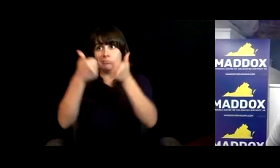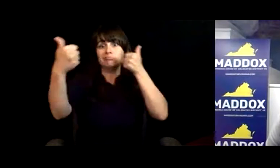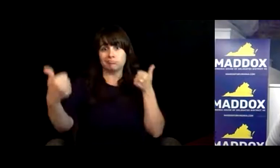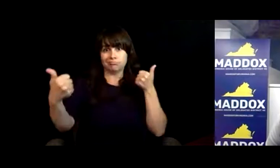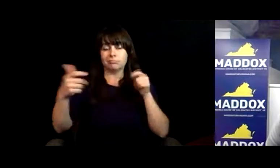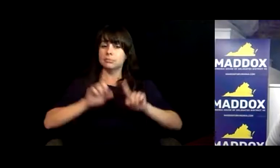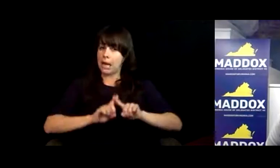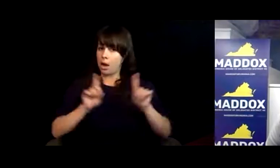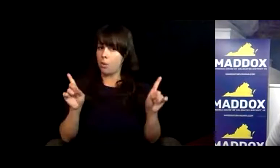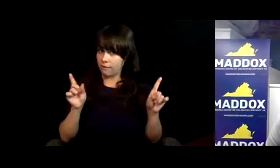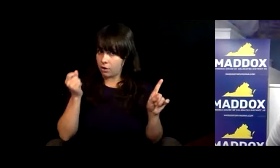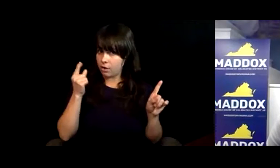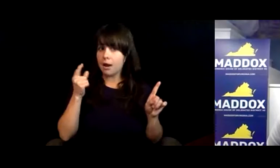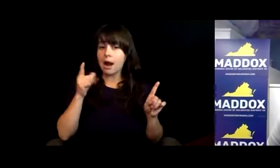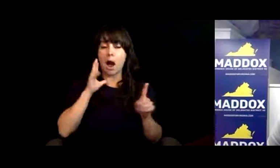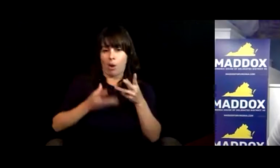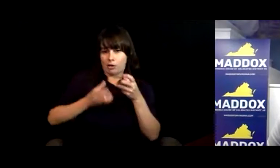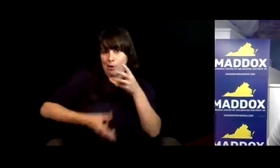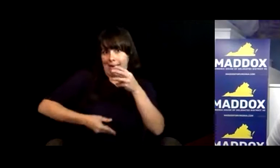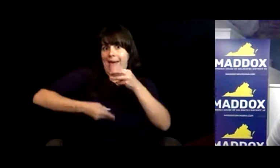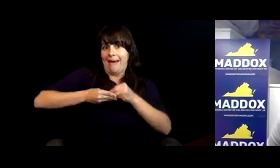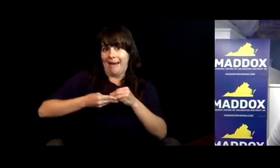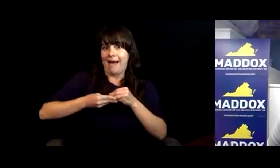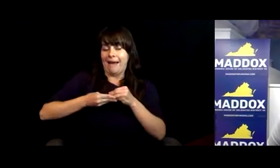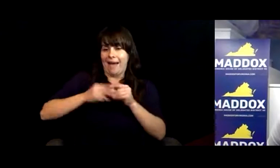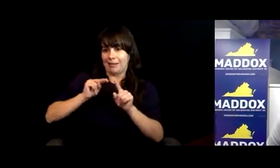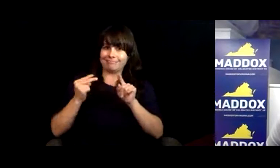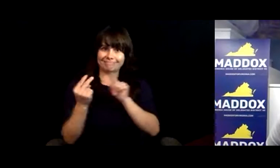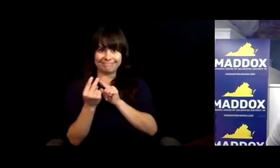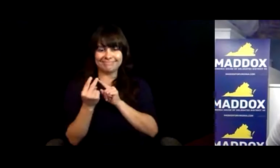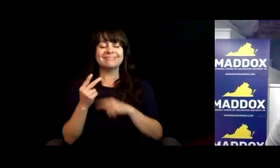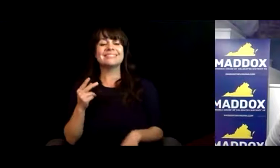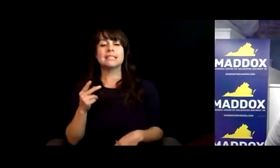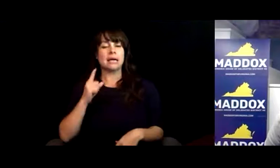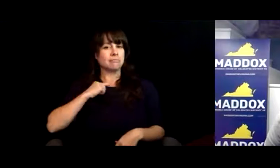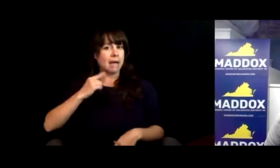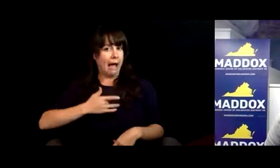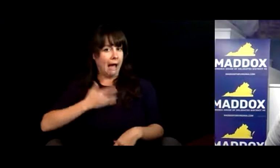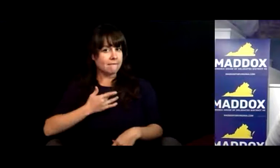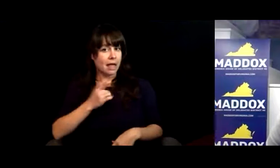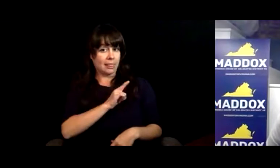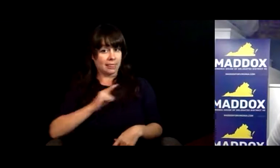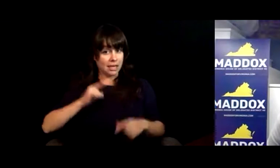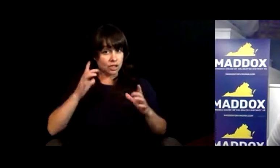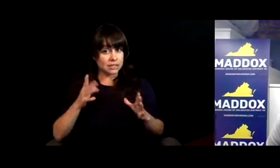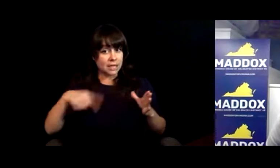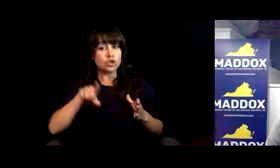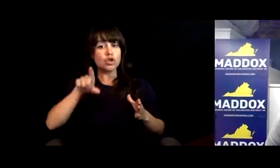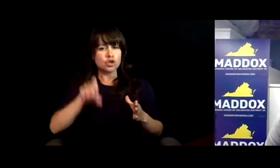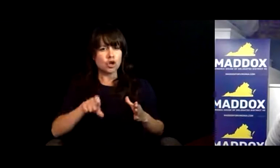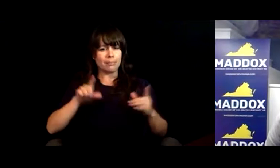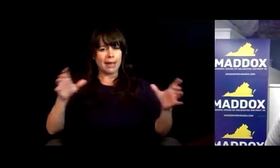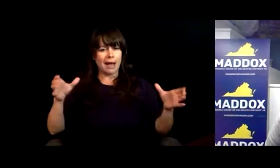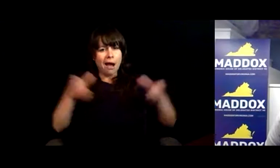I'll put a spin on this. I do think that our legislators should be meeting in person as much as